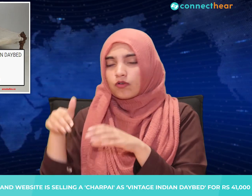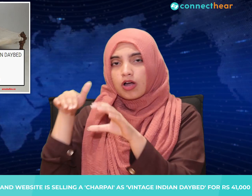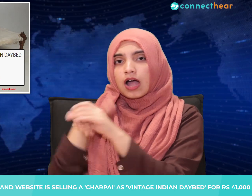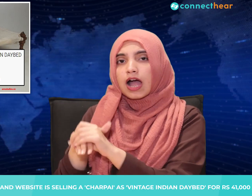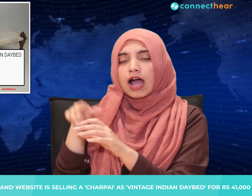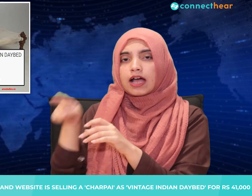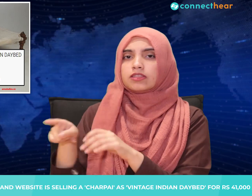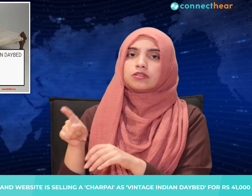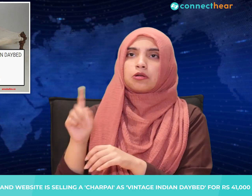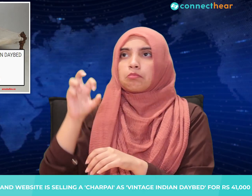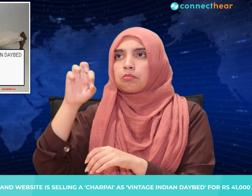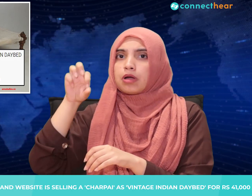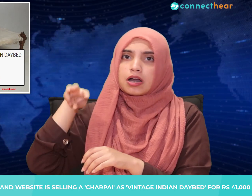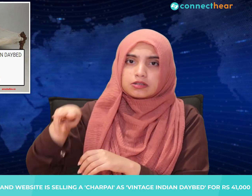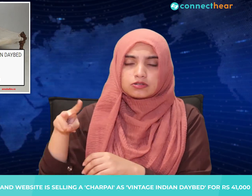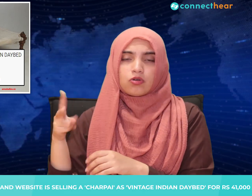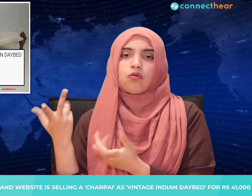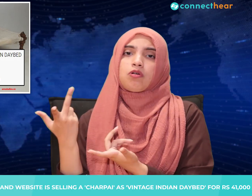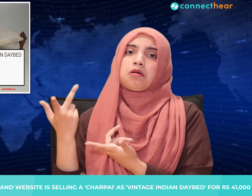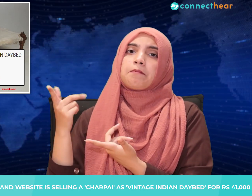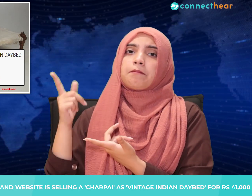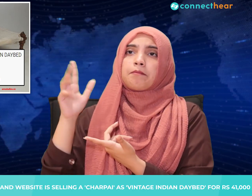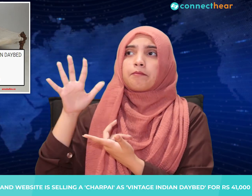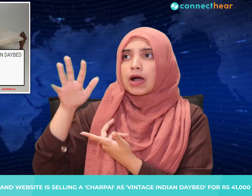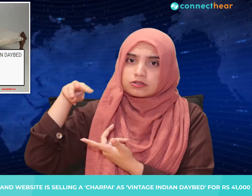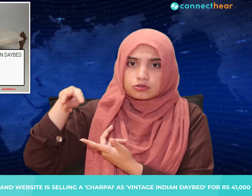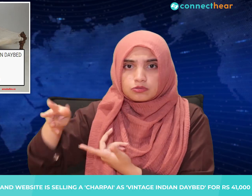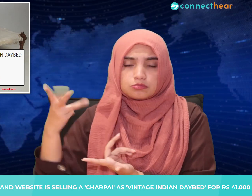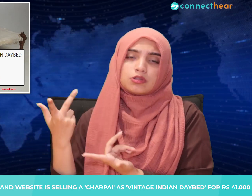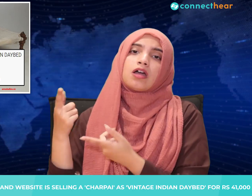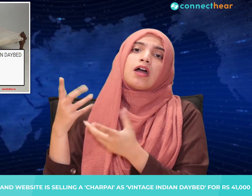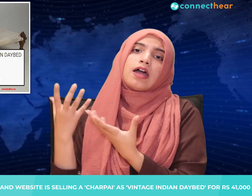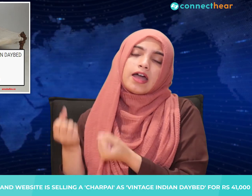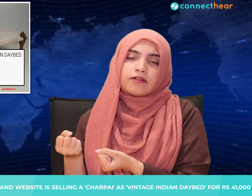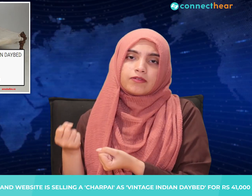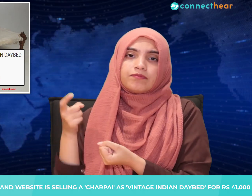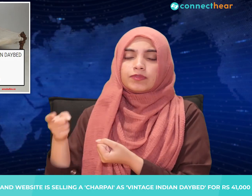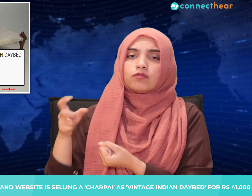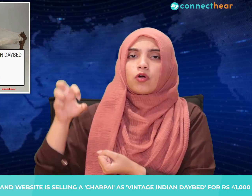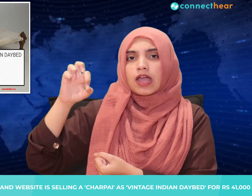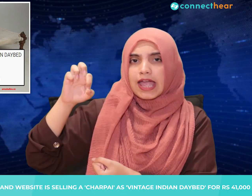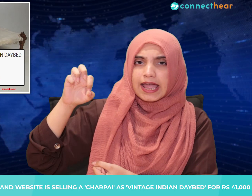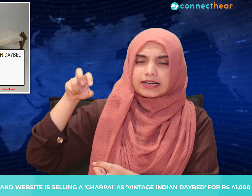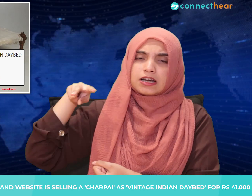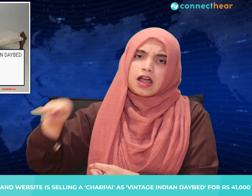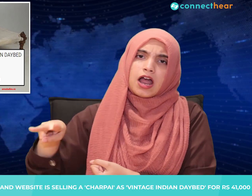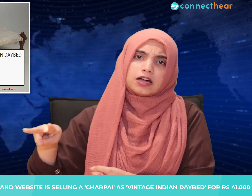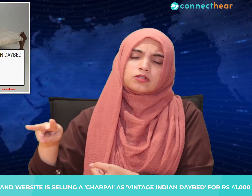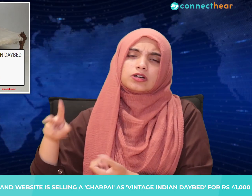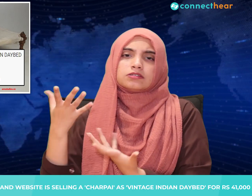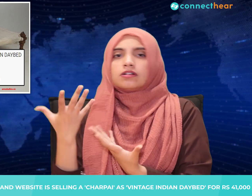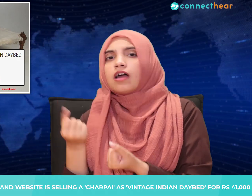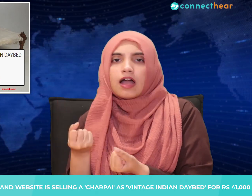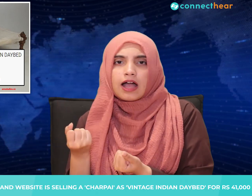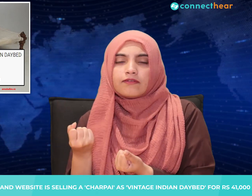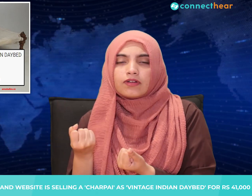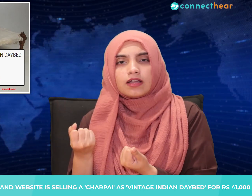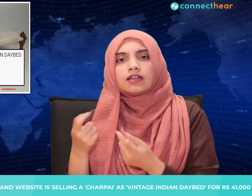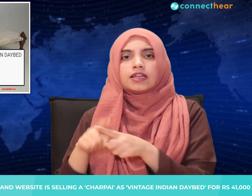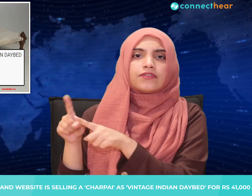Even on Amazon India, the prices of charpai go as low as 800 rupees and stretch to a